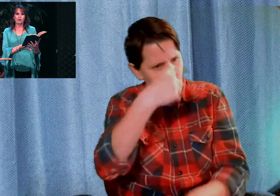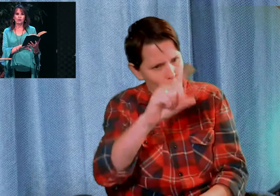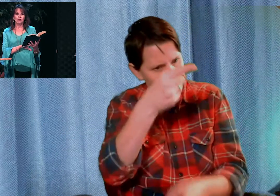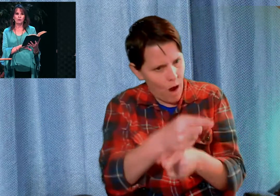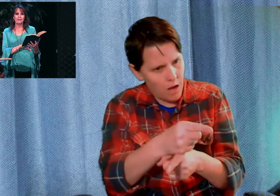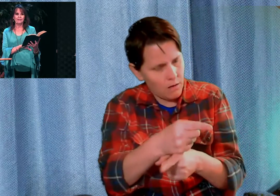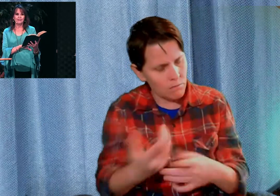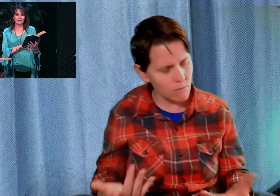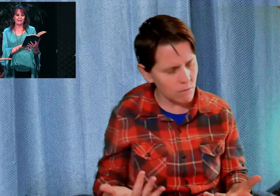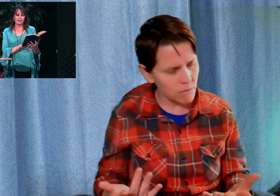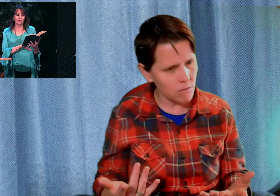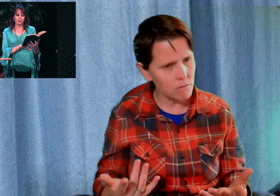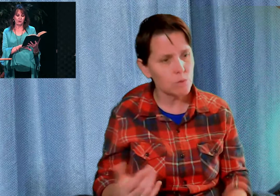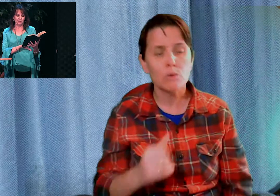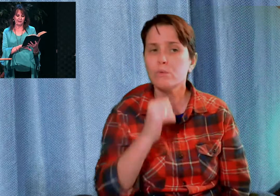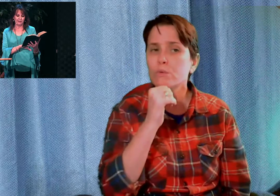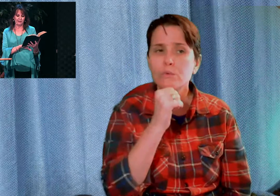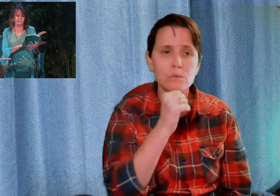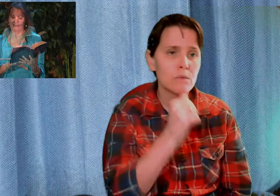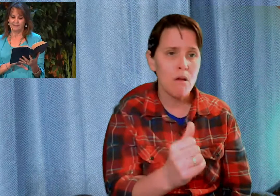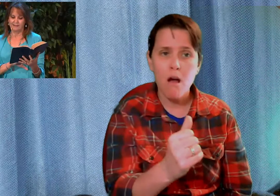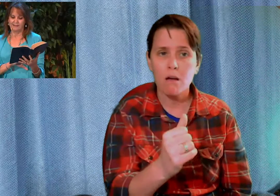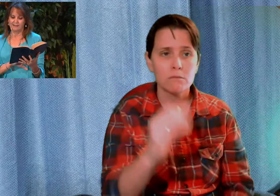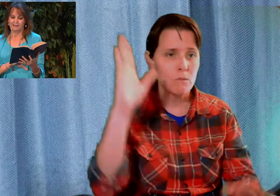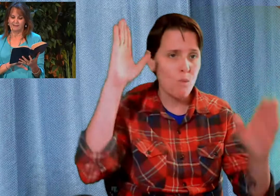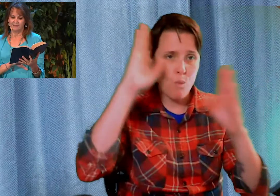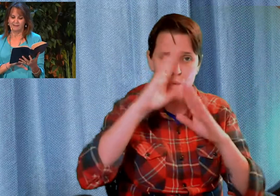So do not worry.